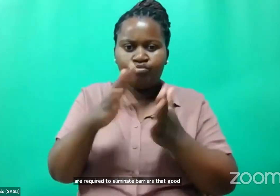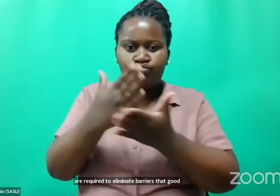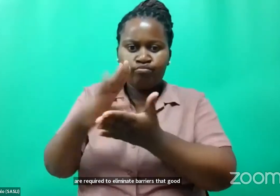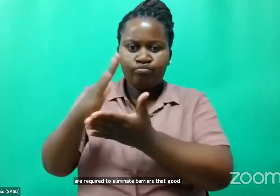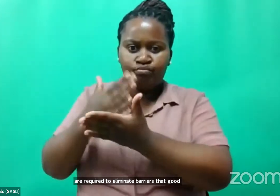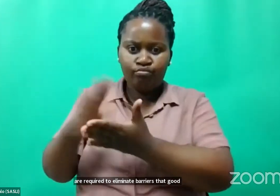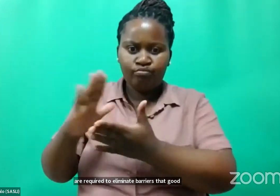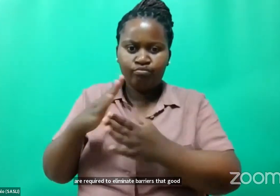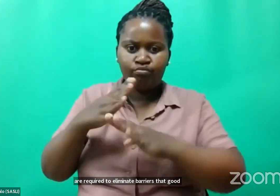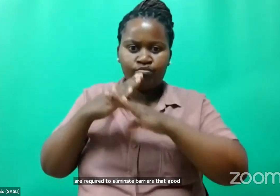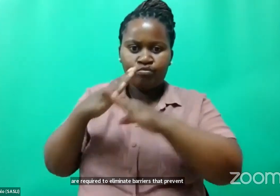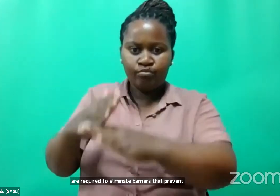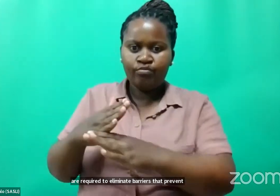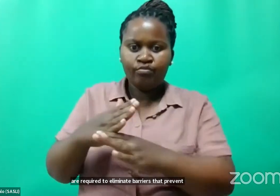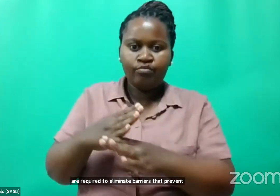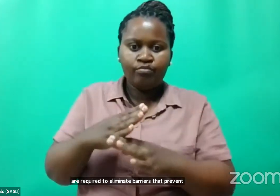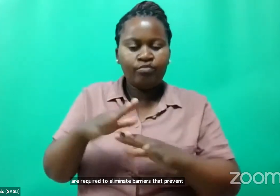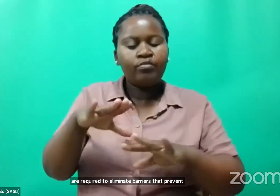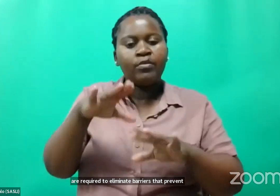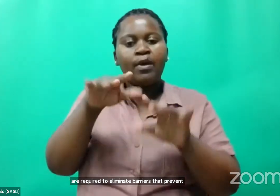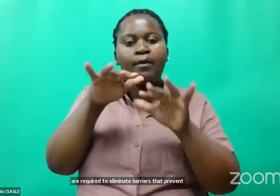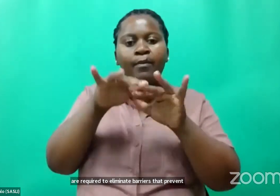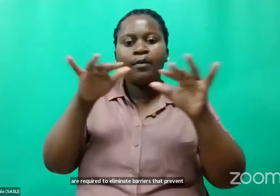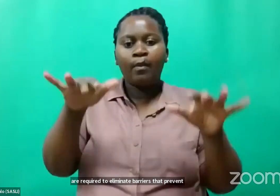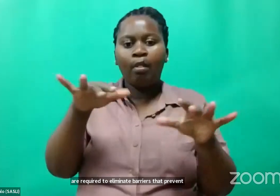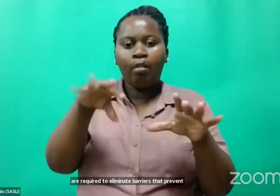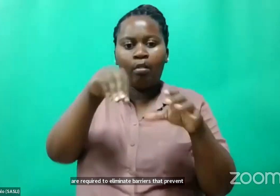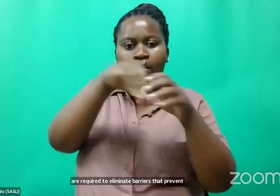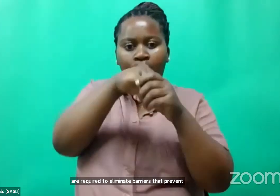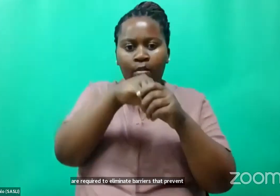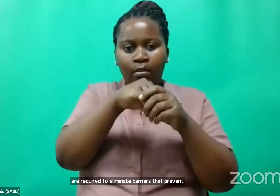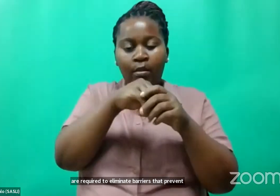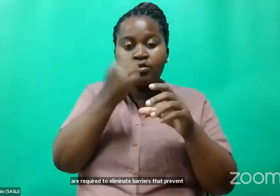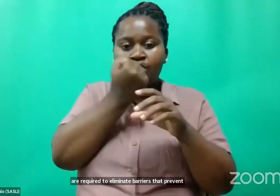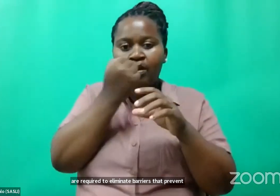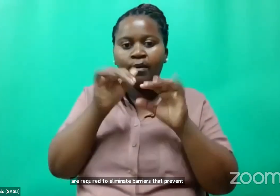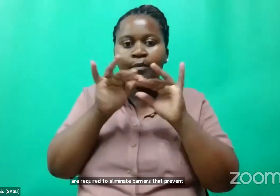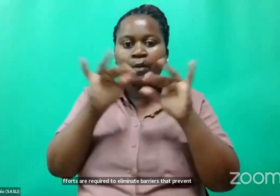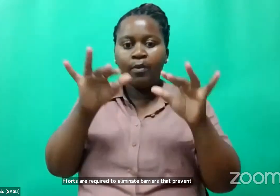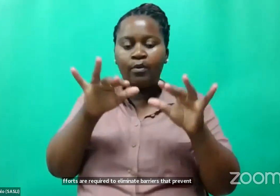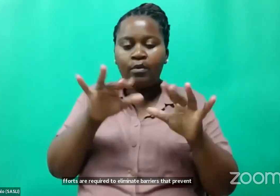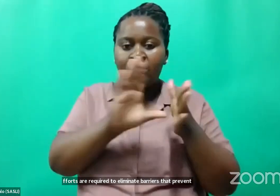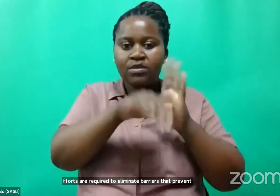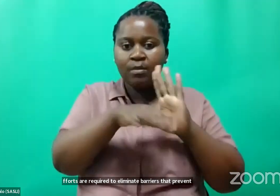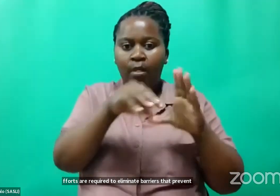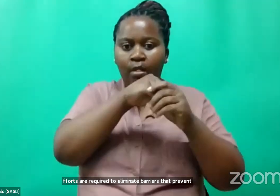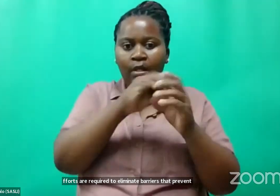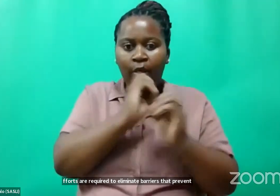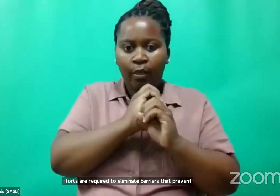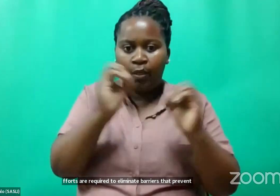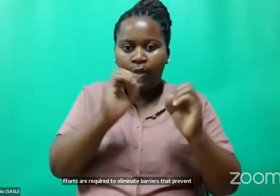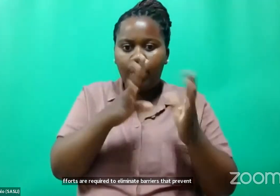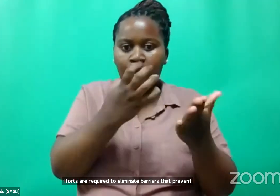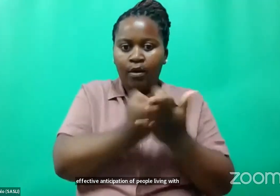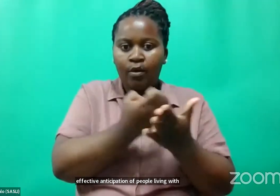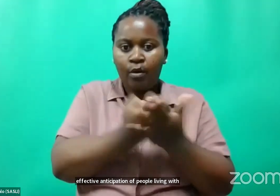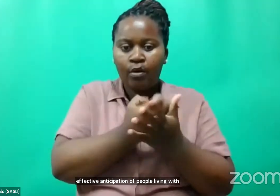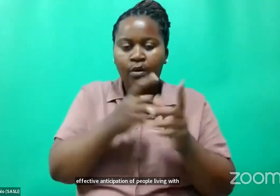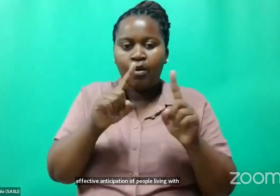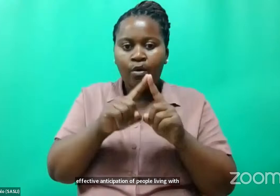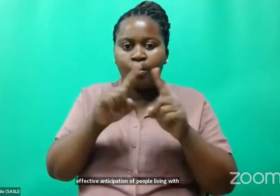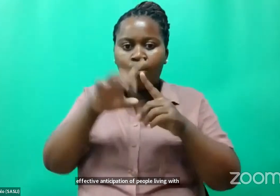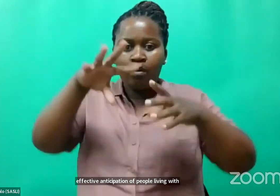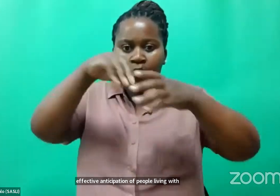effective participation of people living with disabilities in the economy. You know, the inclusion of people living